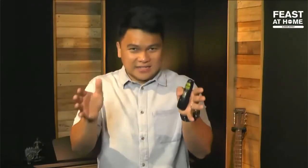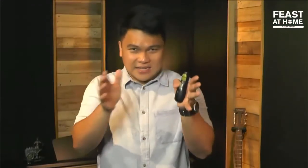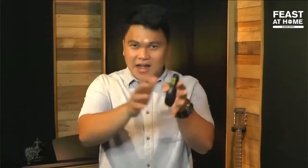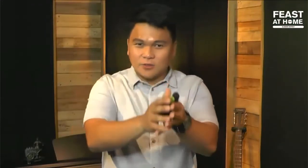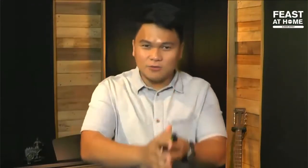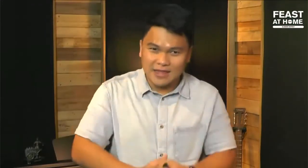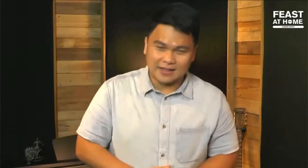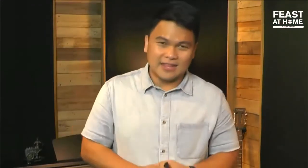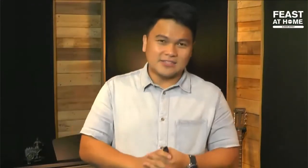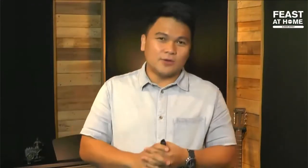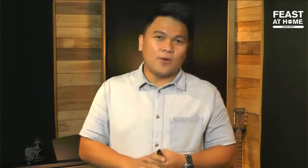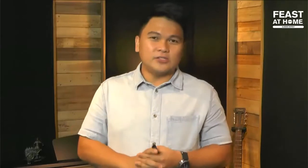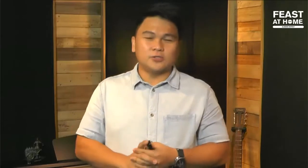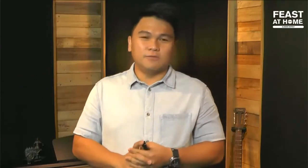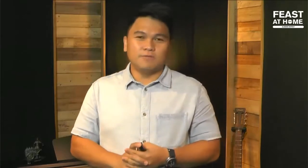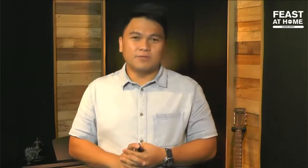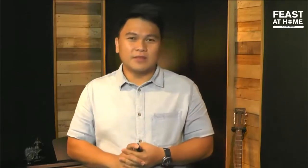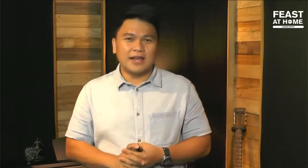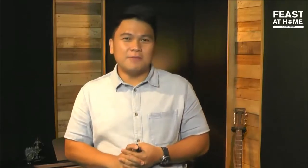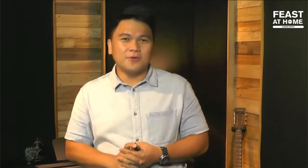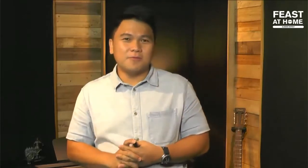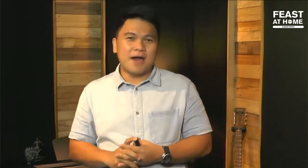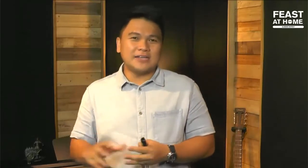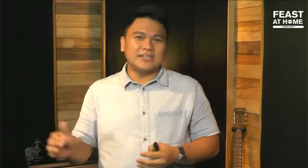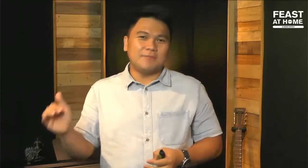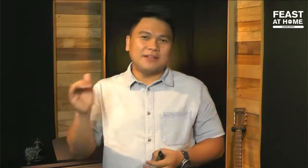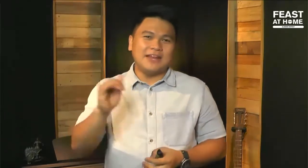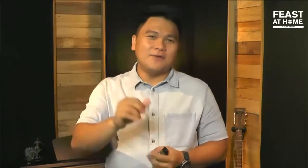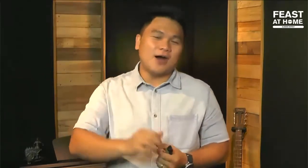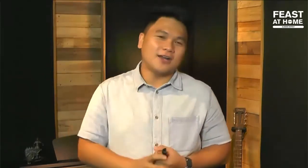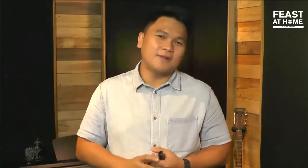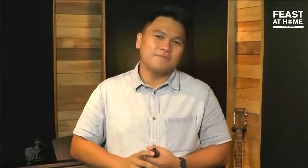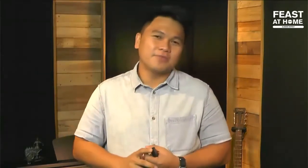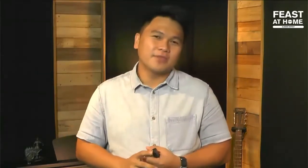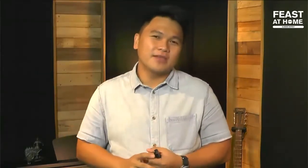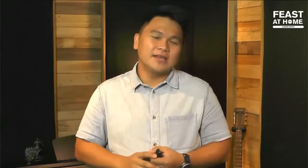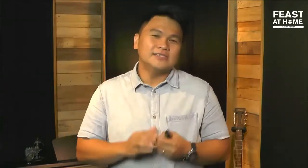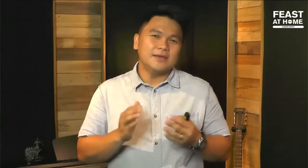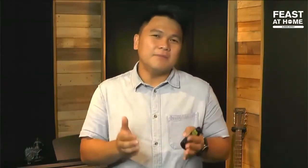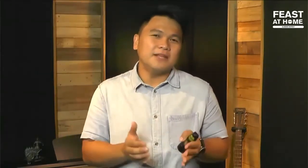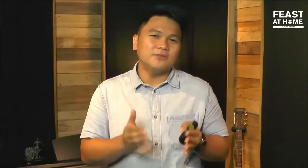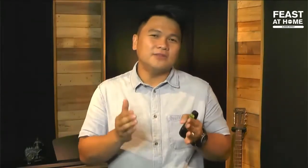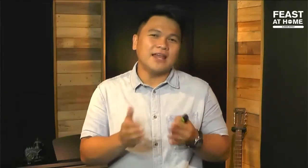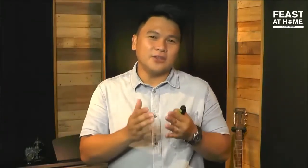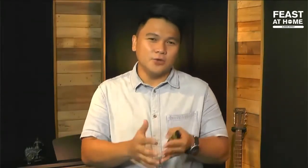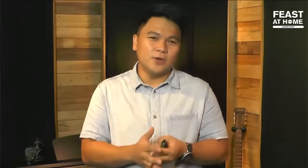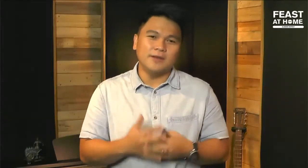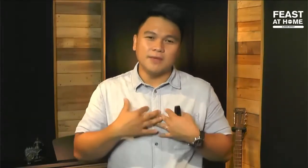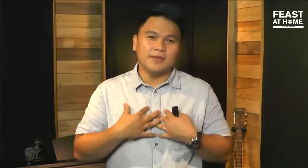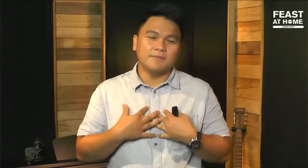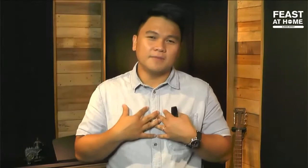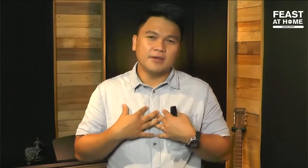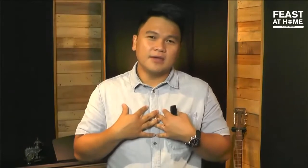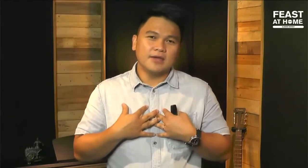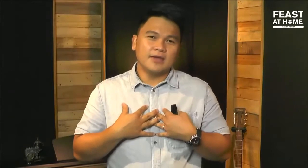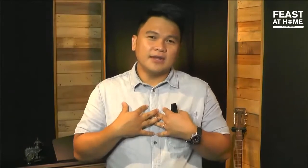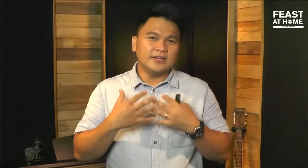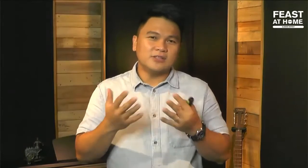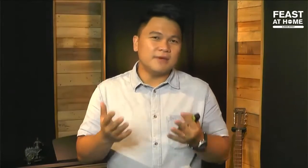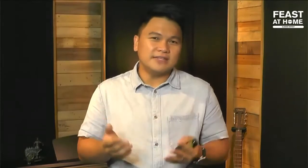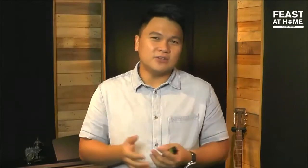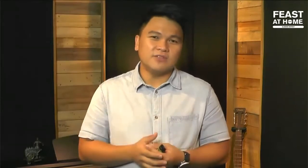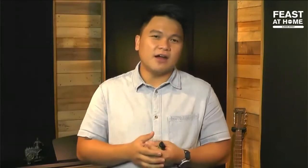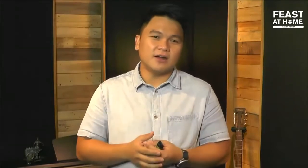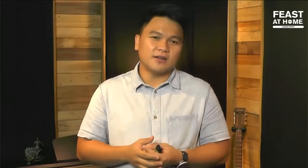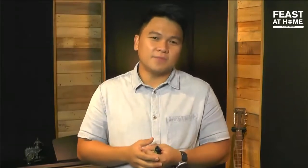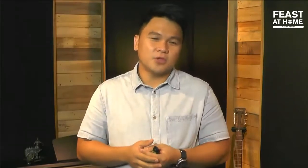why does God do that? That's the question. Alam nyo, bakit siya nagpadala ng ark? Simply to tell you and me, and here's